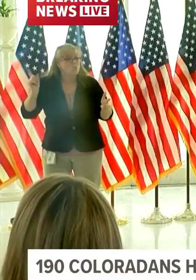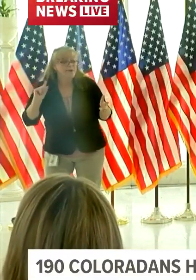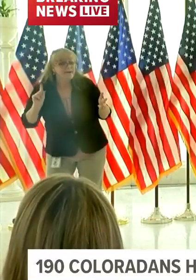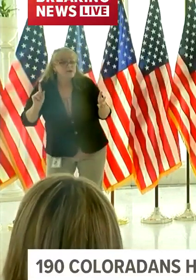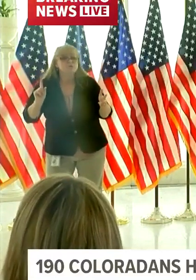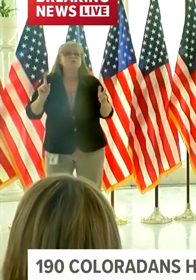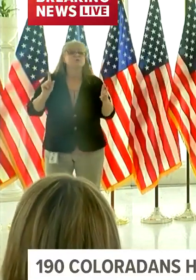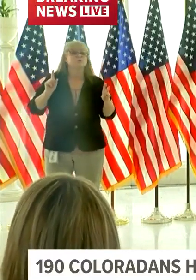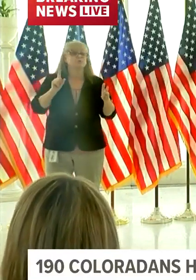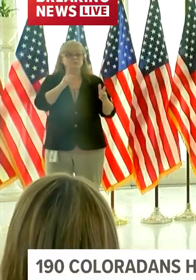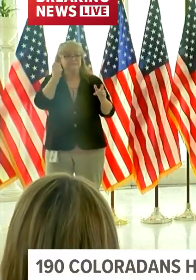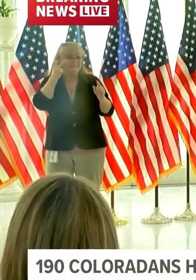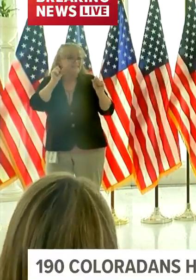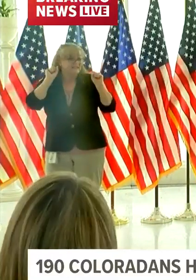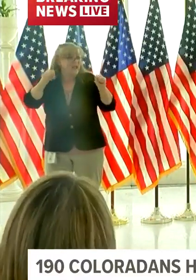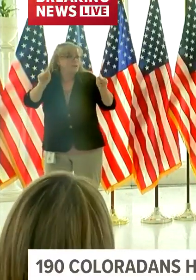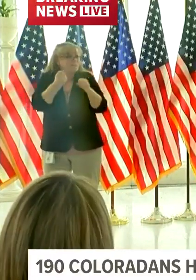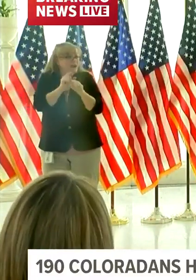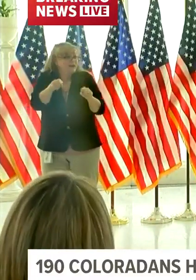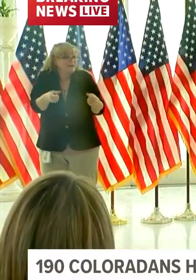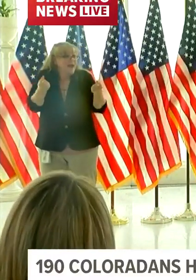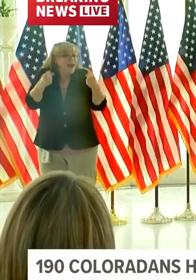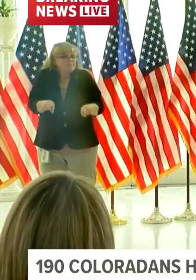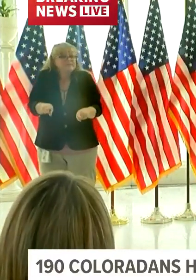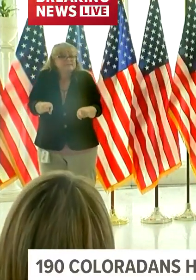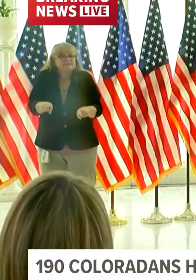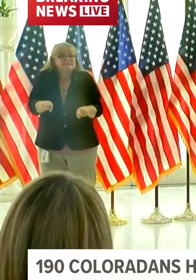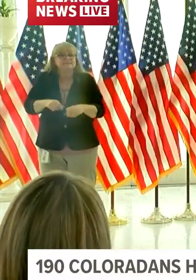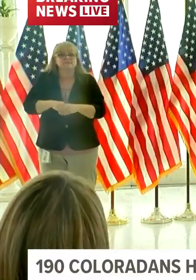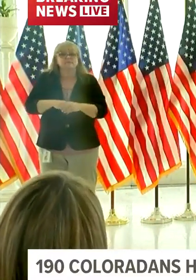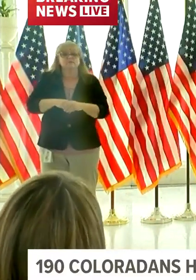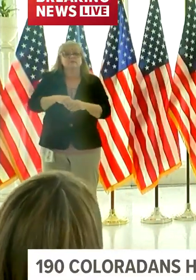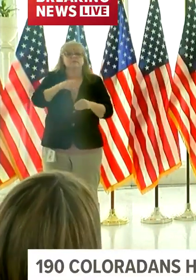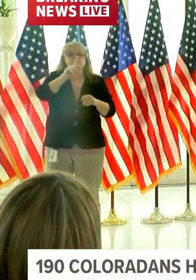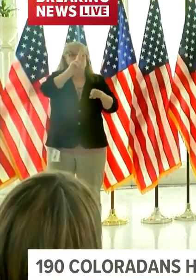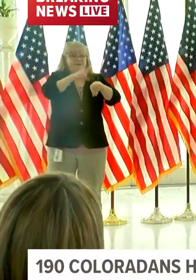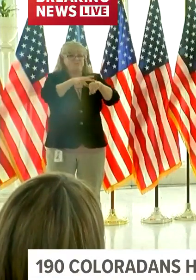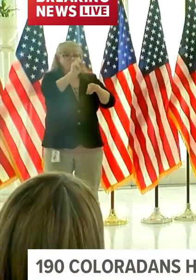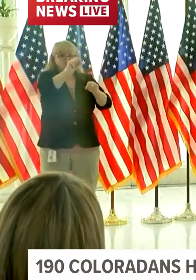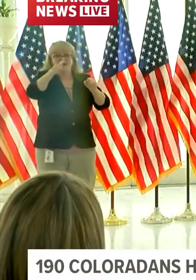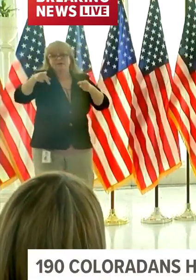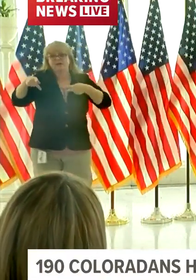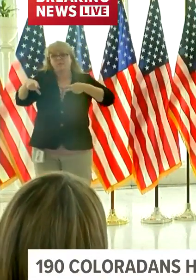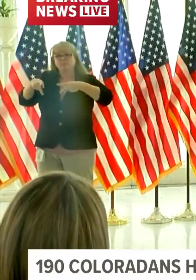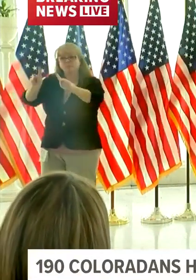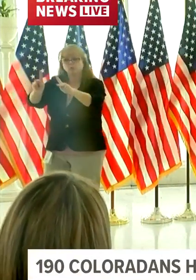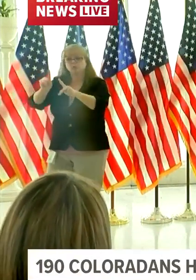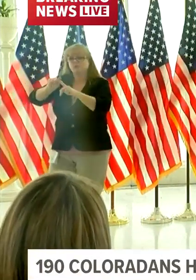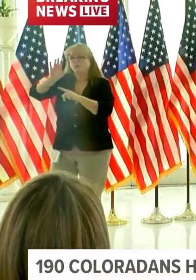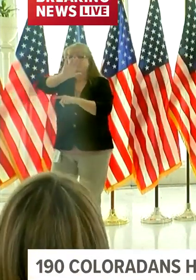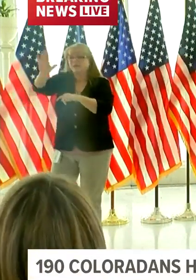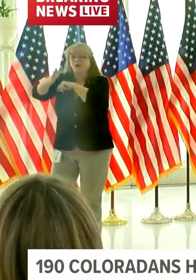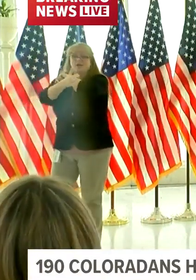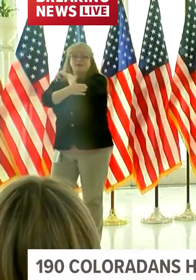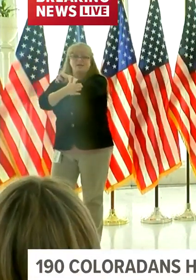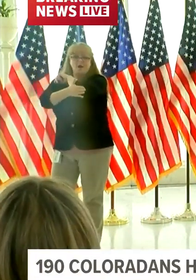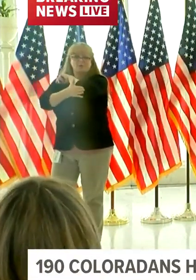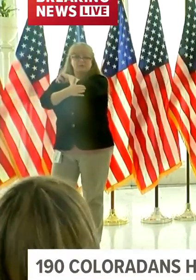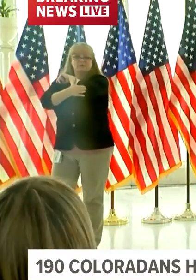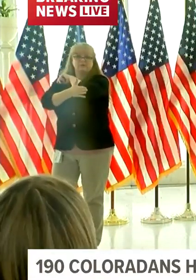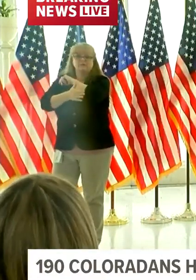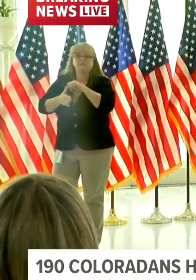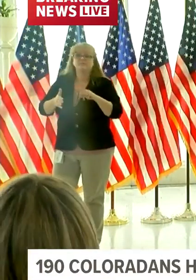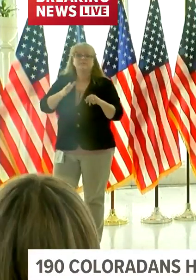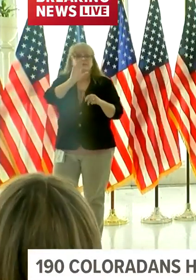with county health. It's not for every church. Most can reach more people better through streaming technologies, but certainly